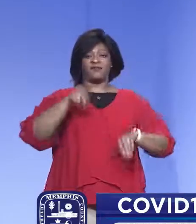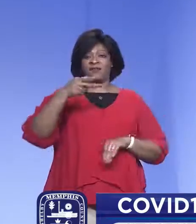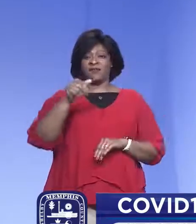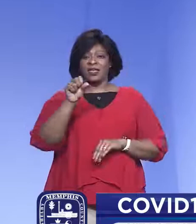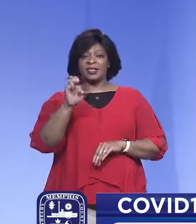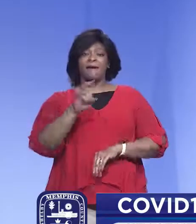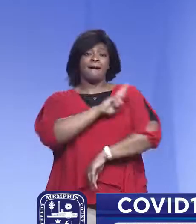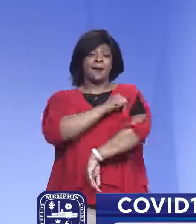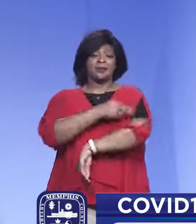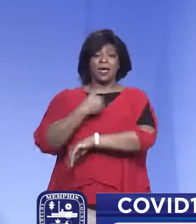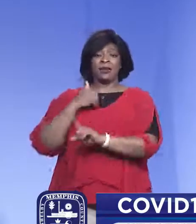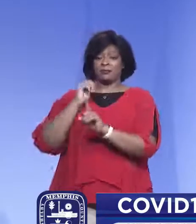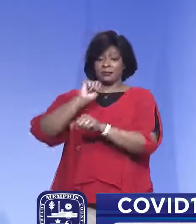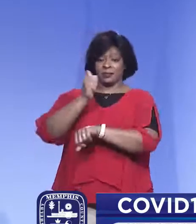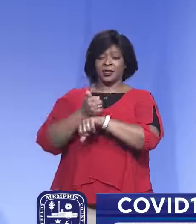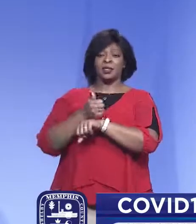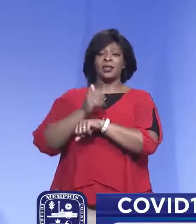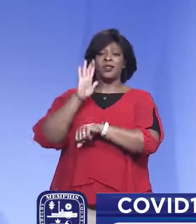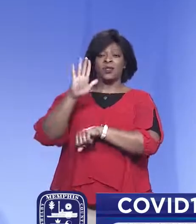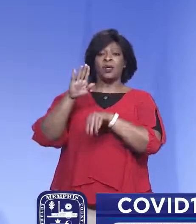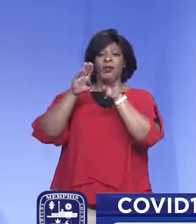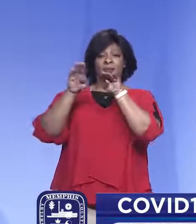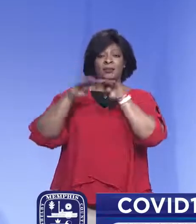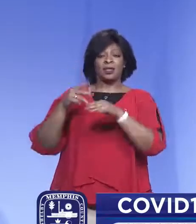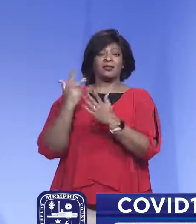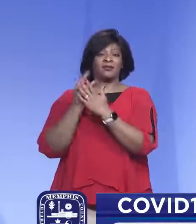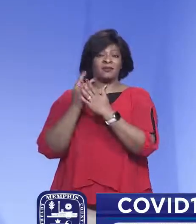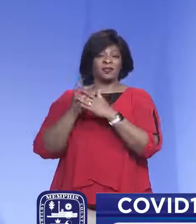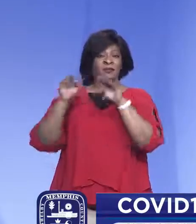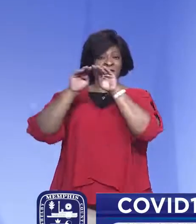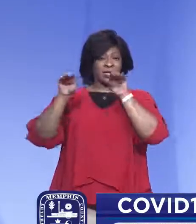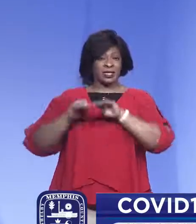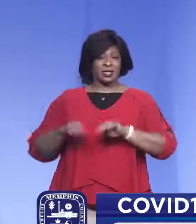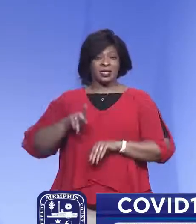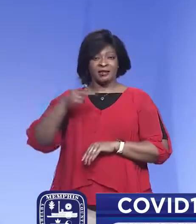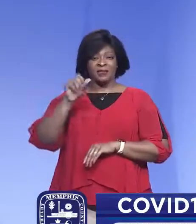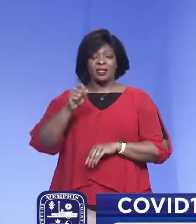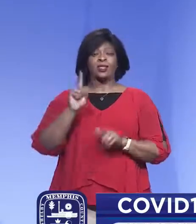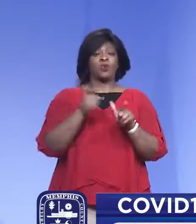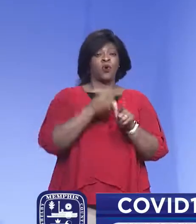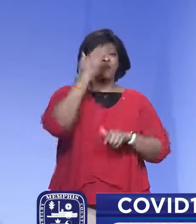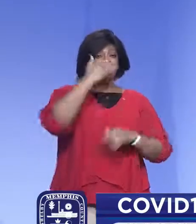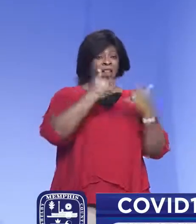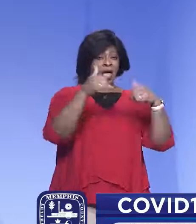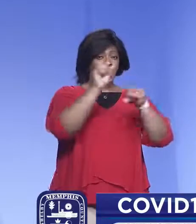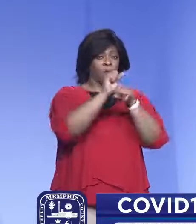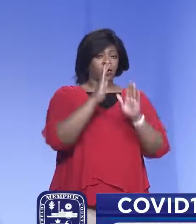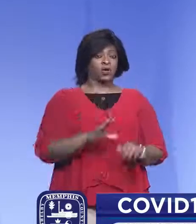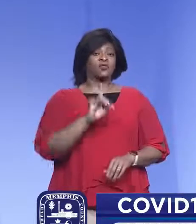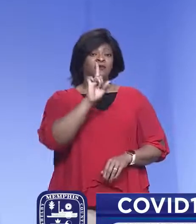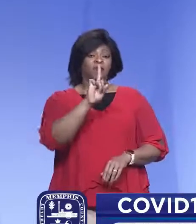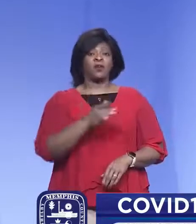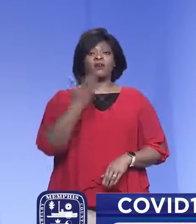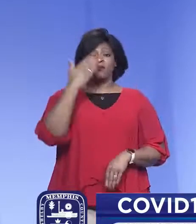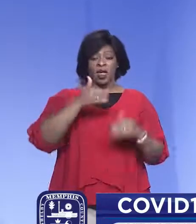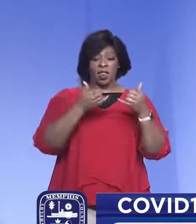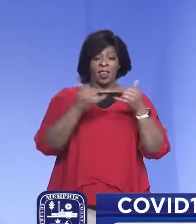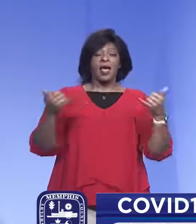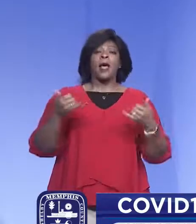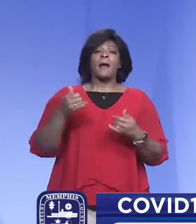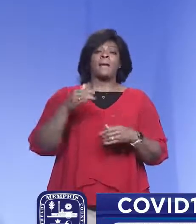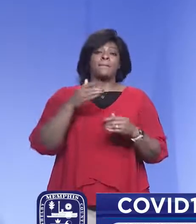systems have a program of immunization according to phases. So we're starting with our frontline healthcare workers, our frontline public